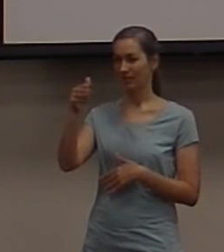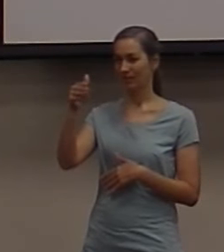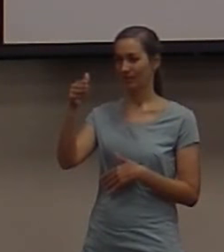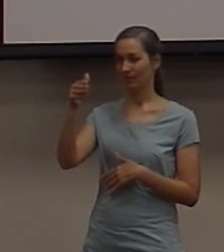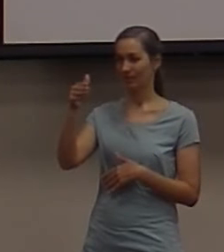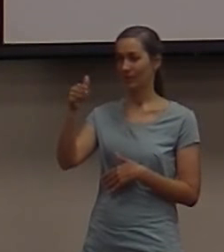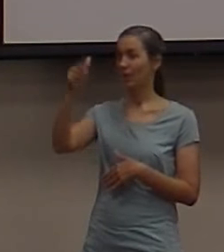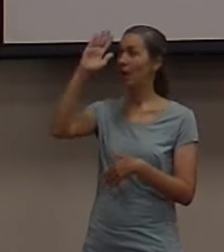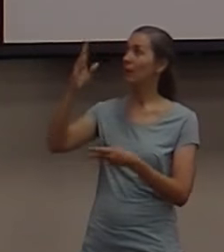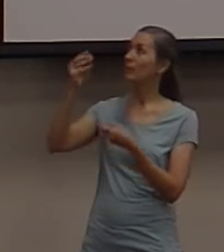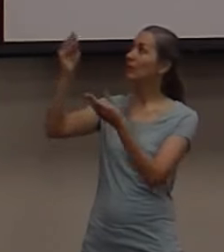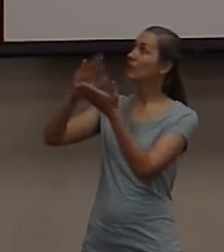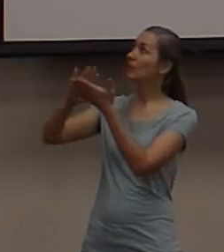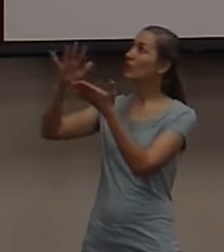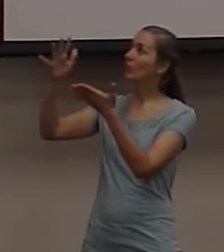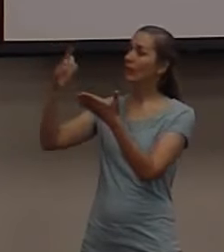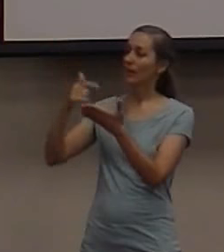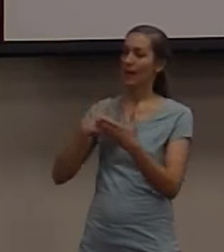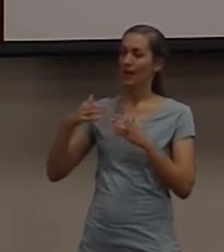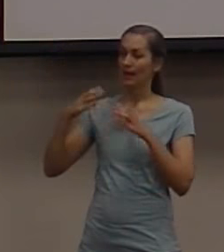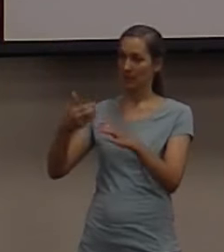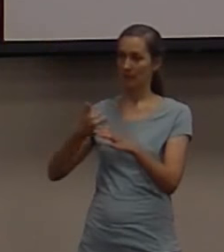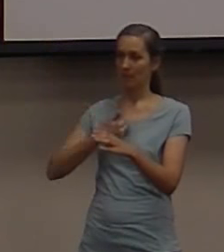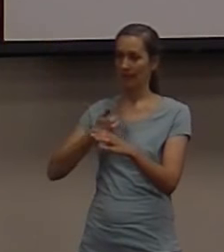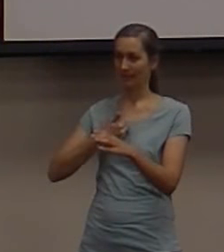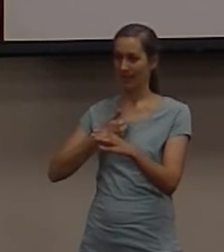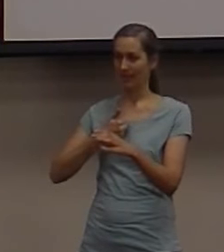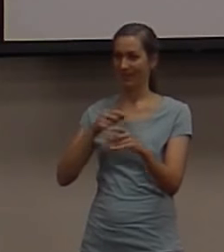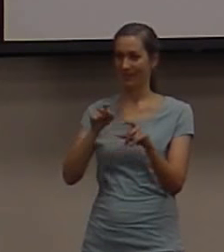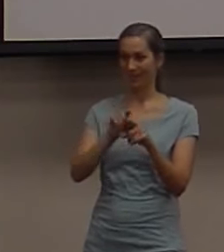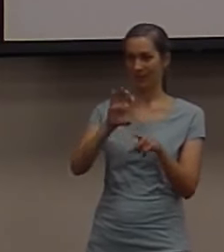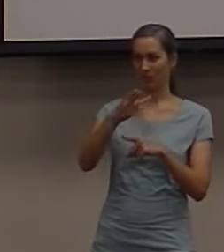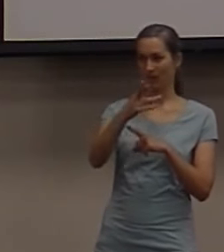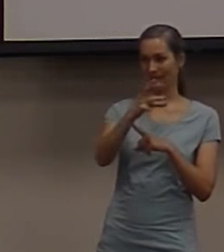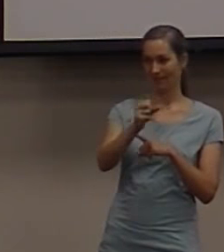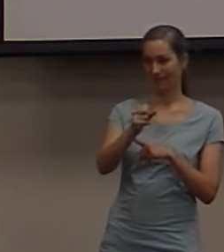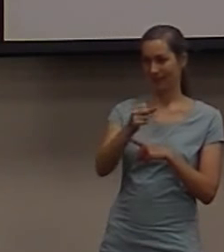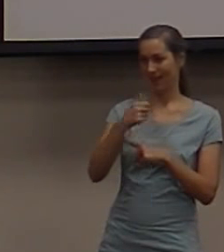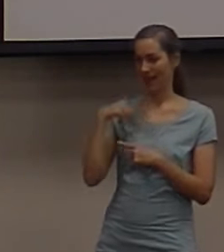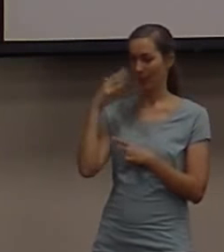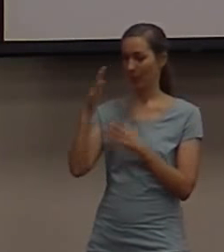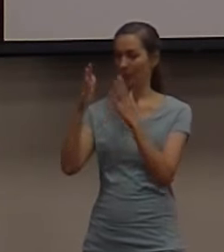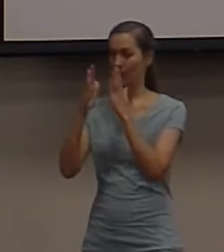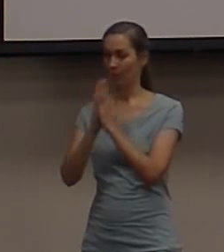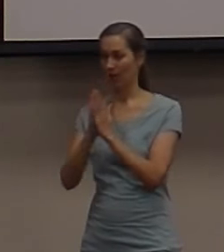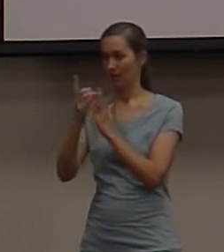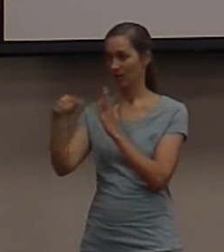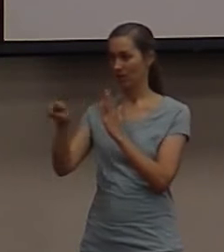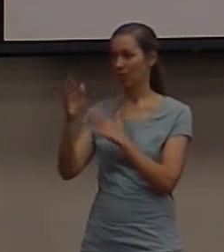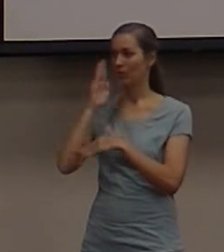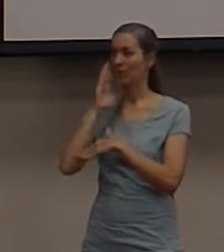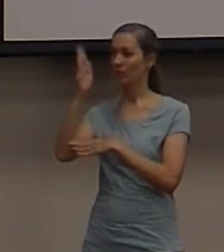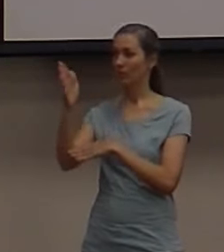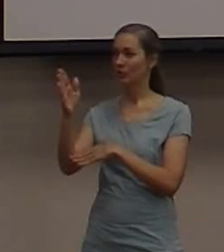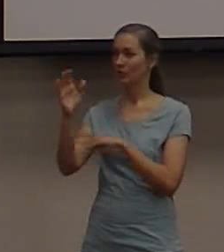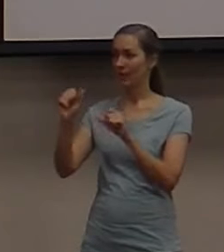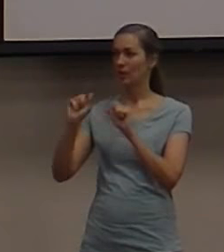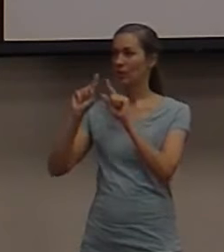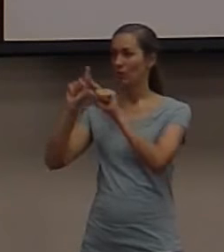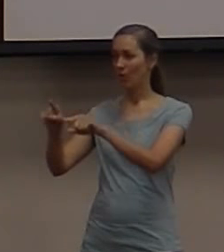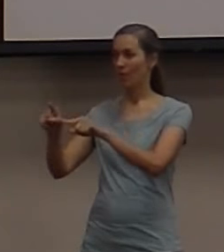commit myself to the same prayer that Chris is praying, that someday you get a chance to stand in a place really similar to that